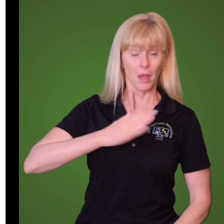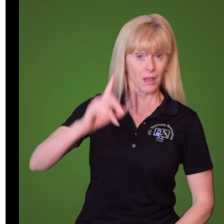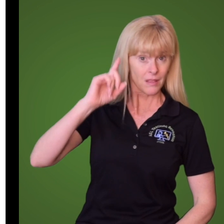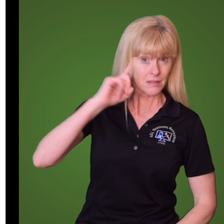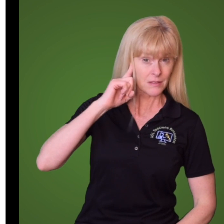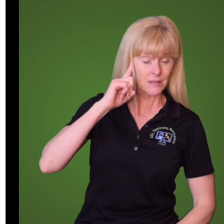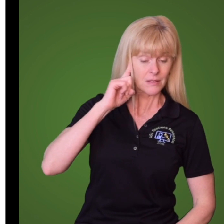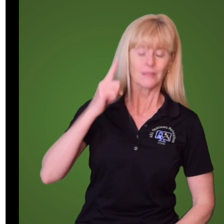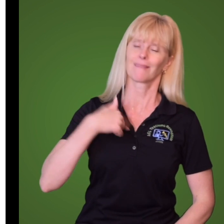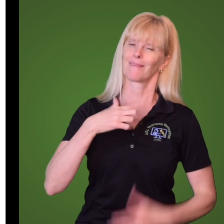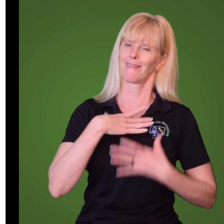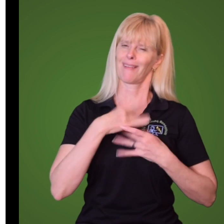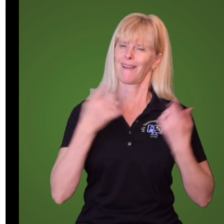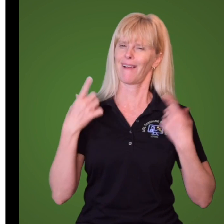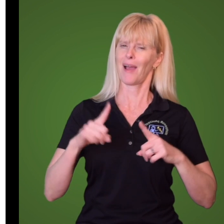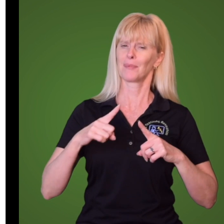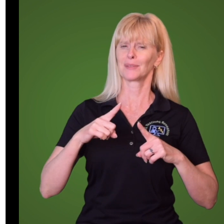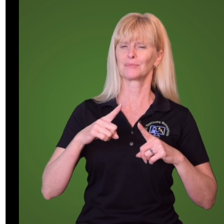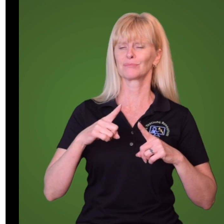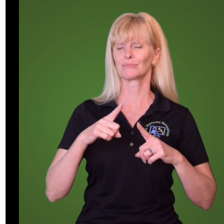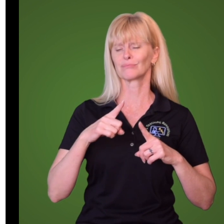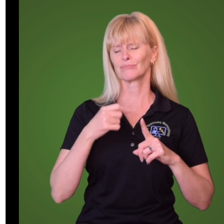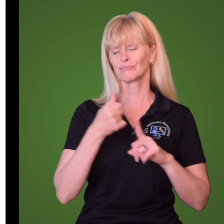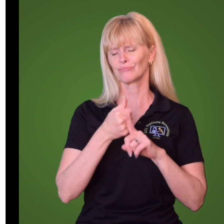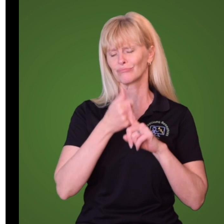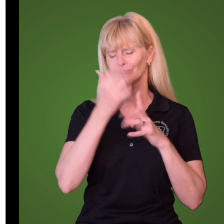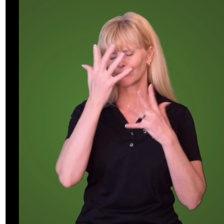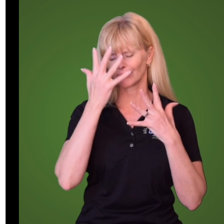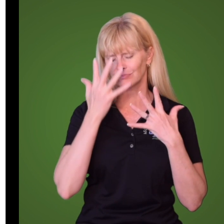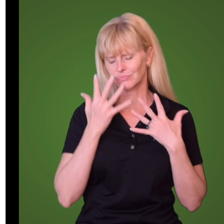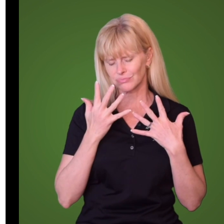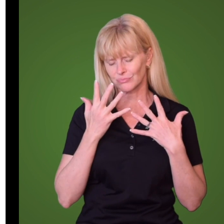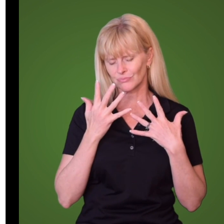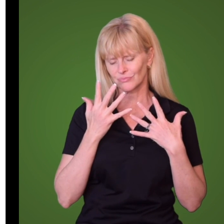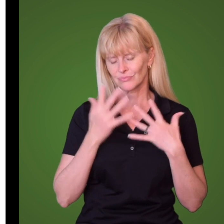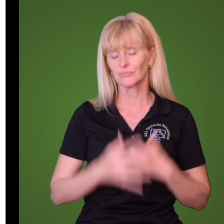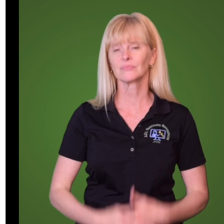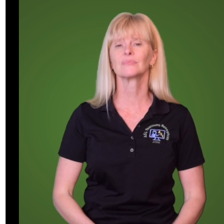I like my ears when I am sad.